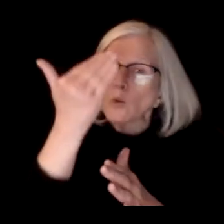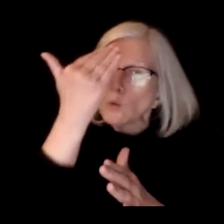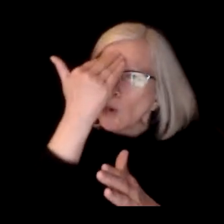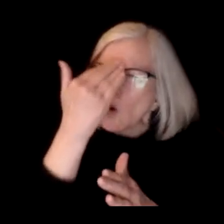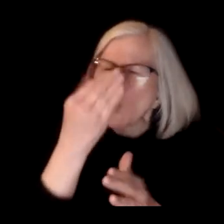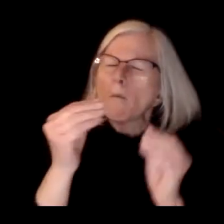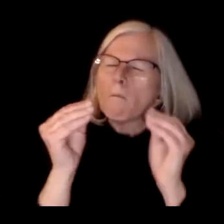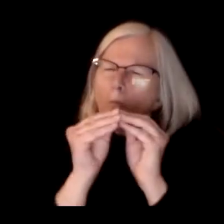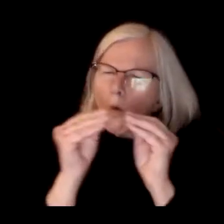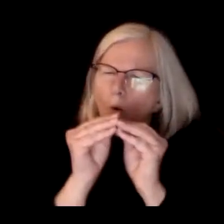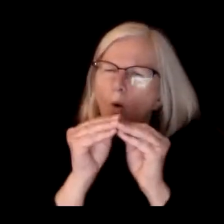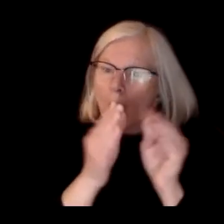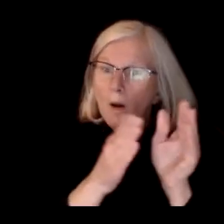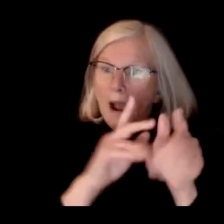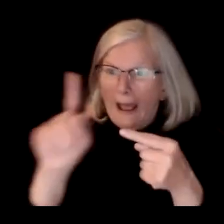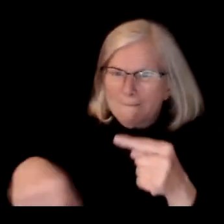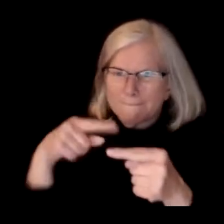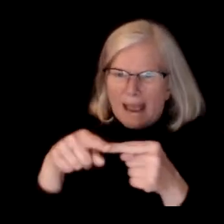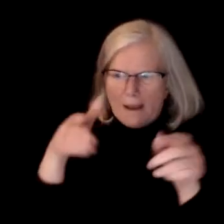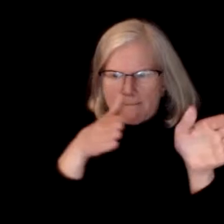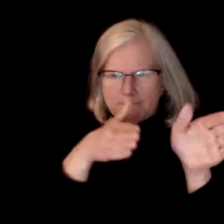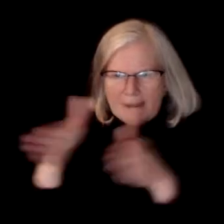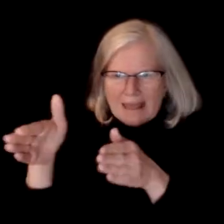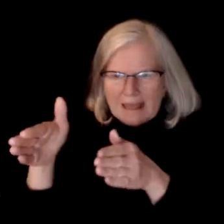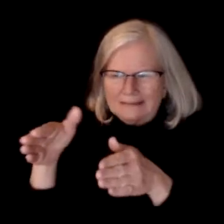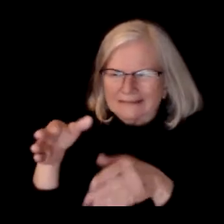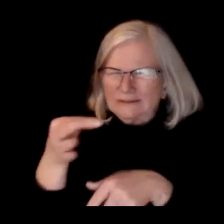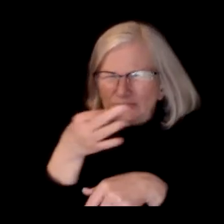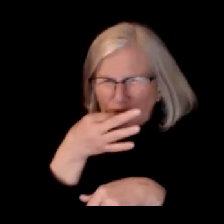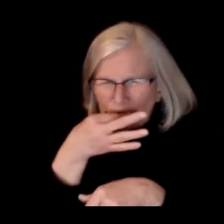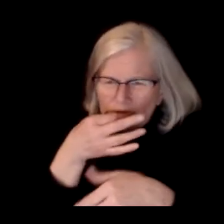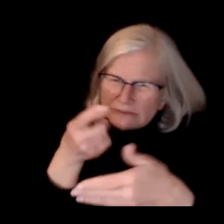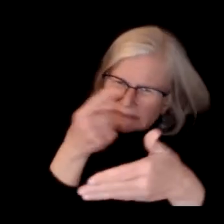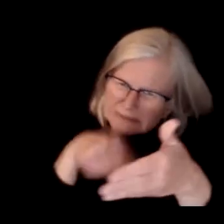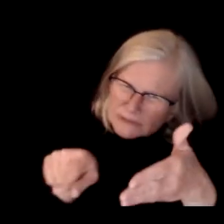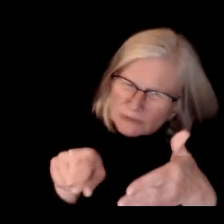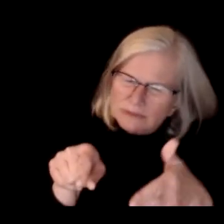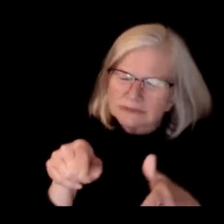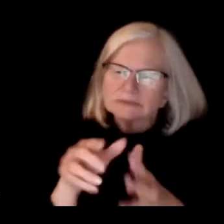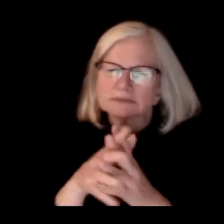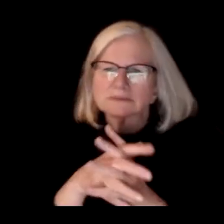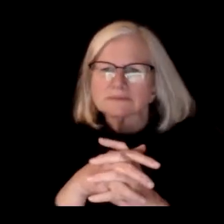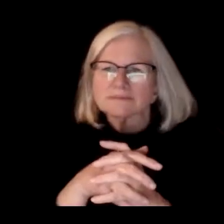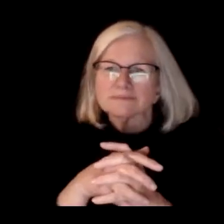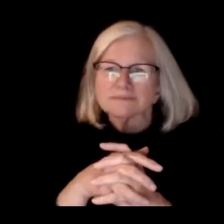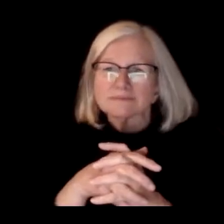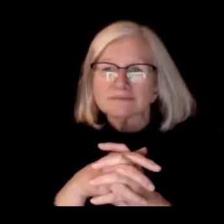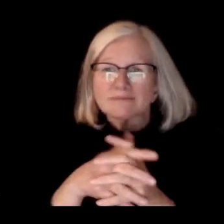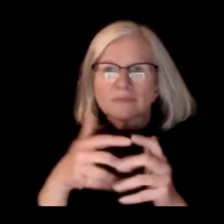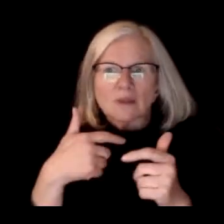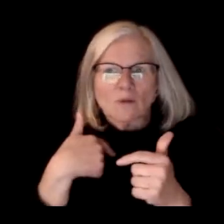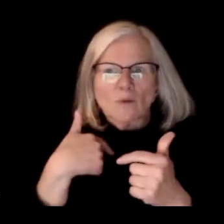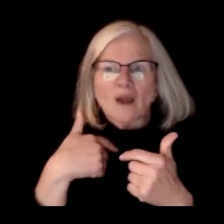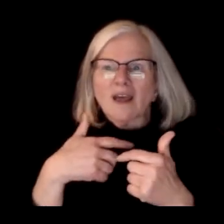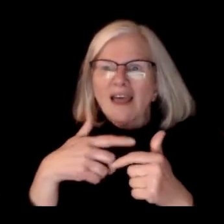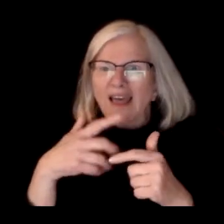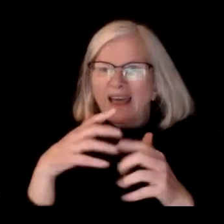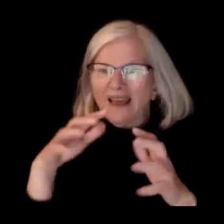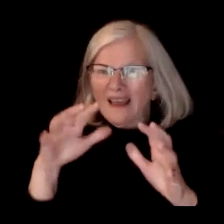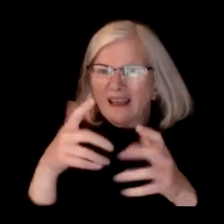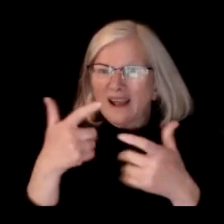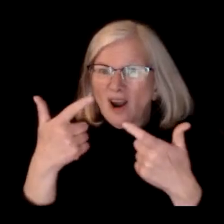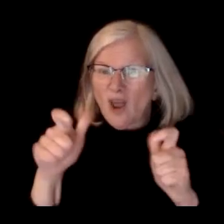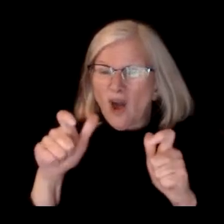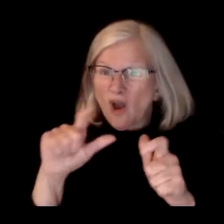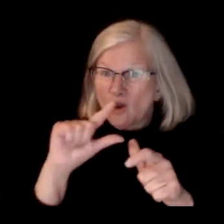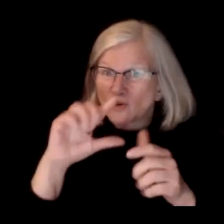for the large, very large populations that the federal government have just